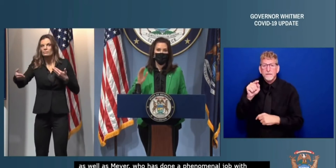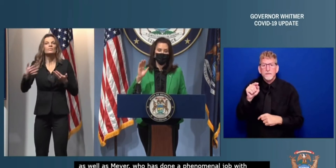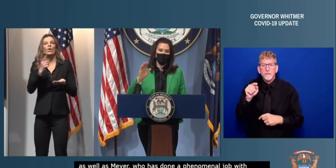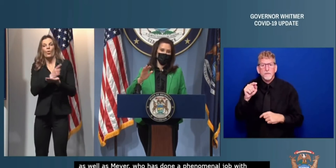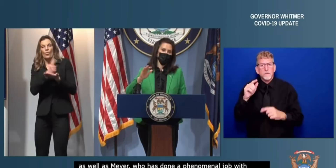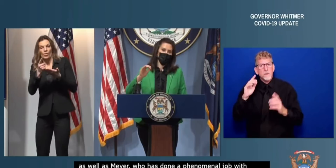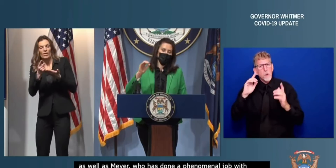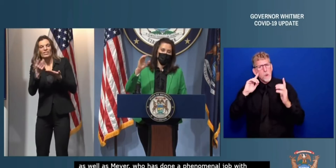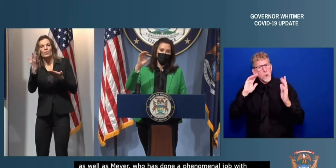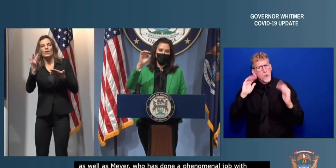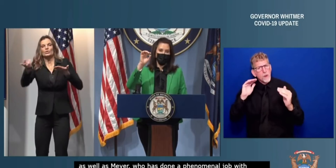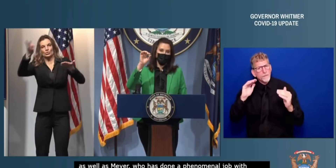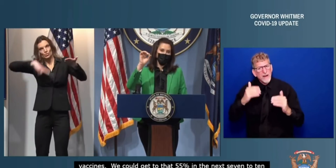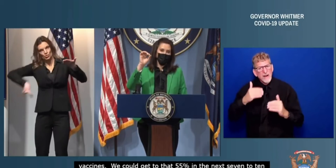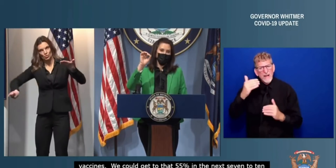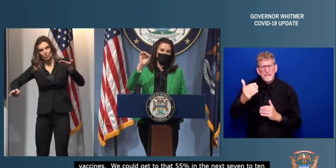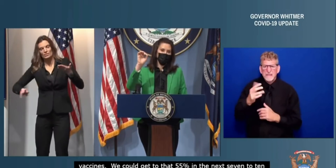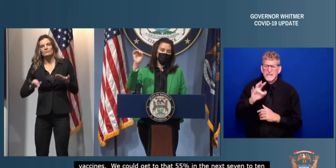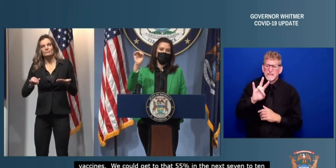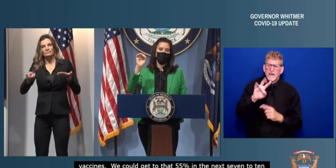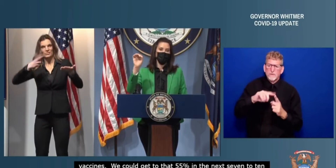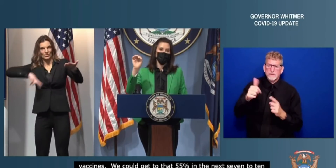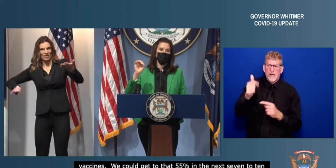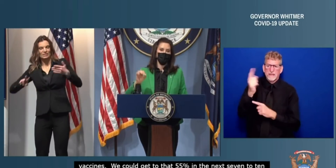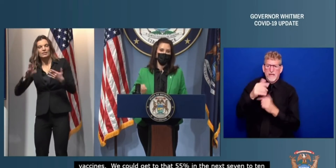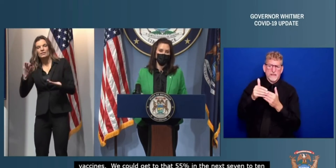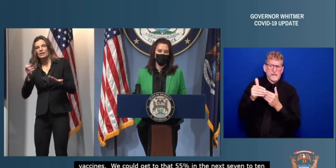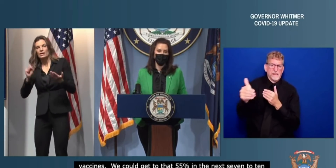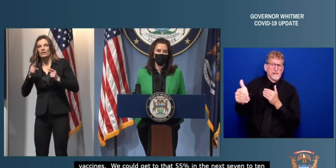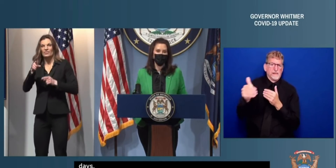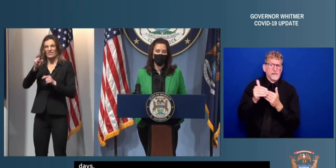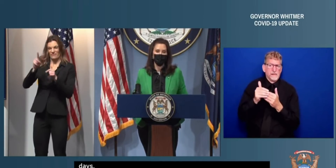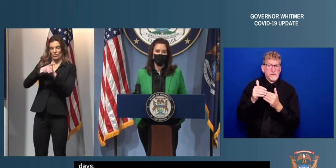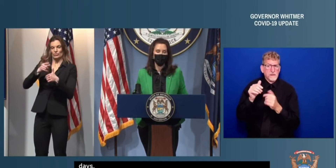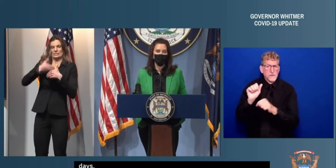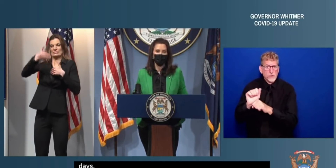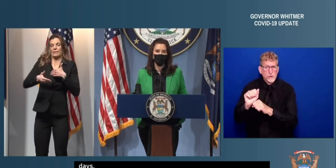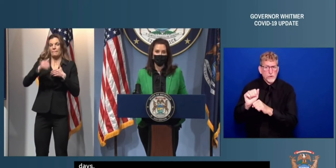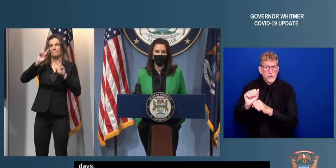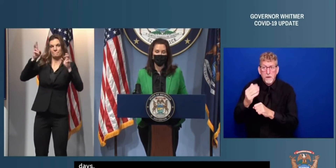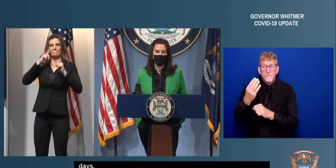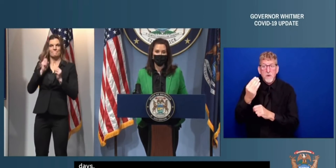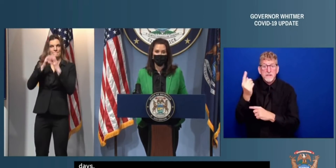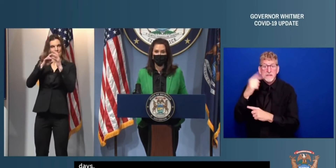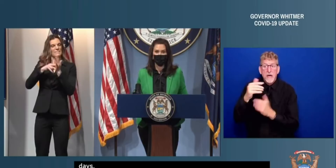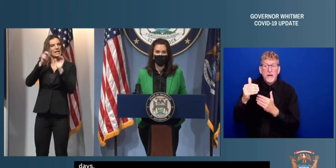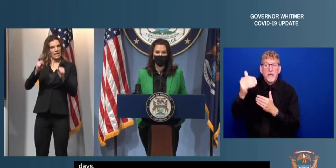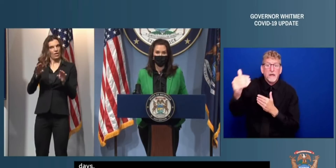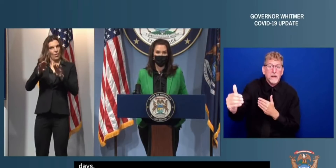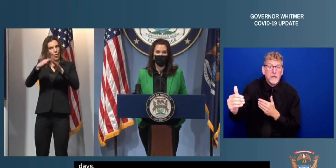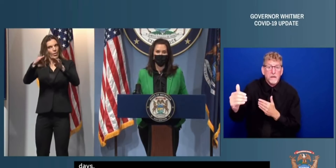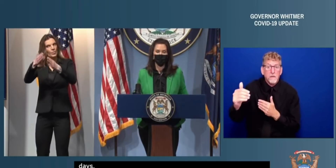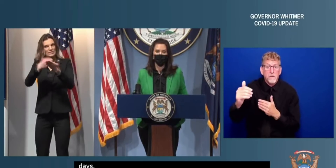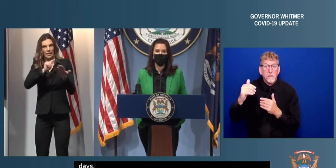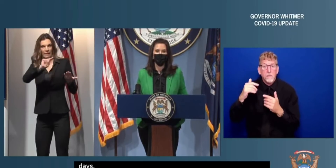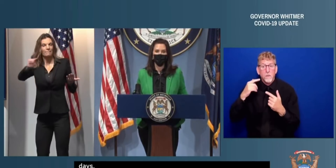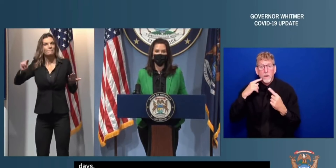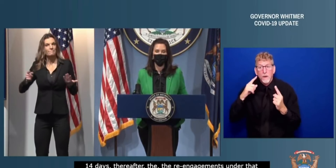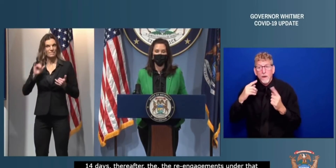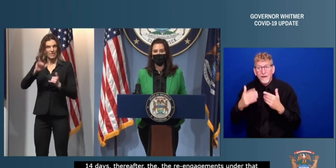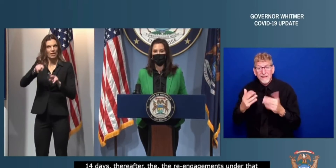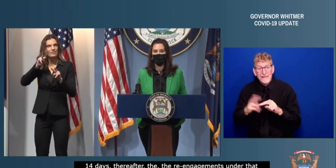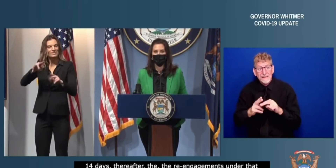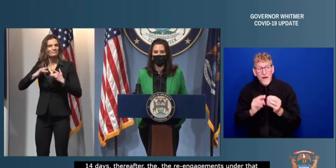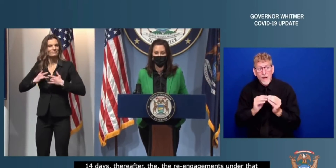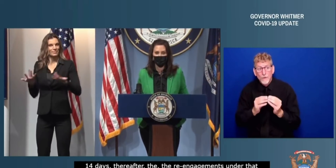thereafter, all of the re-engagements that are under that first step would be triggered. And that's a great thing for returning